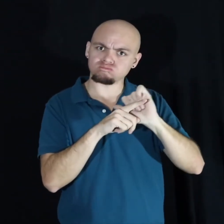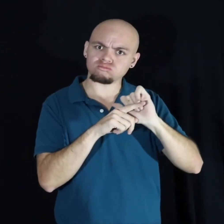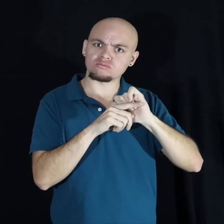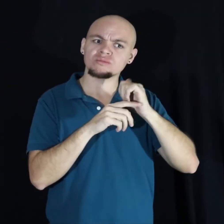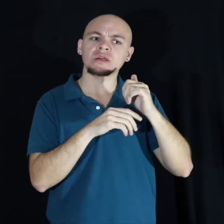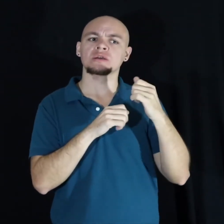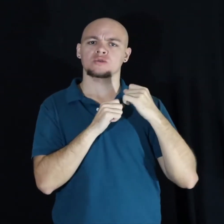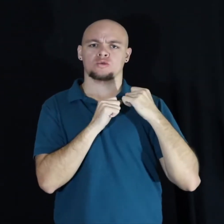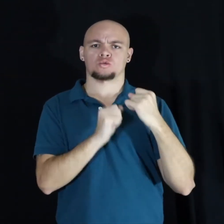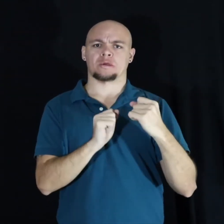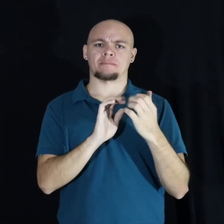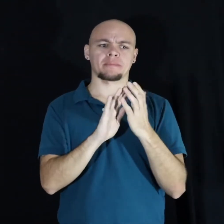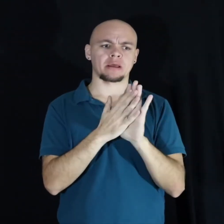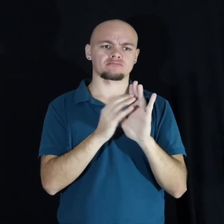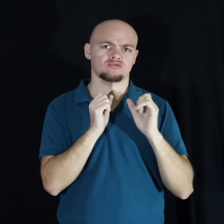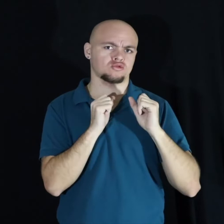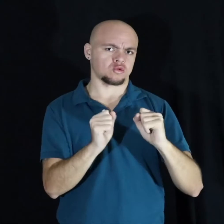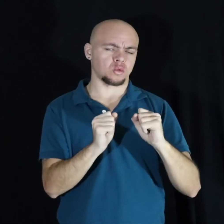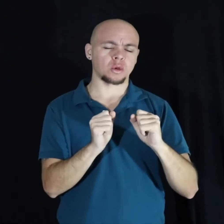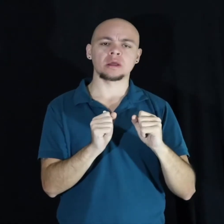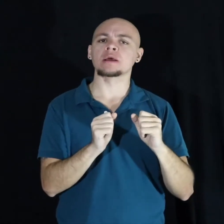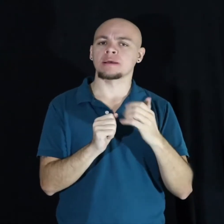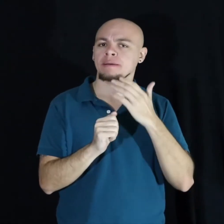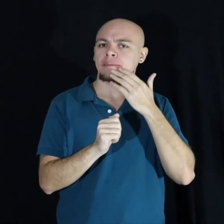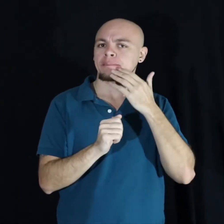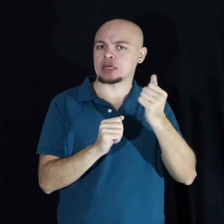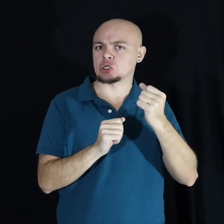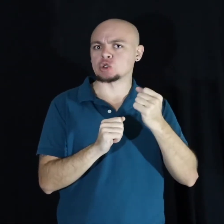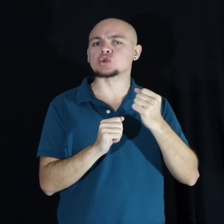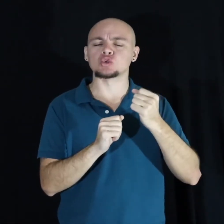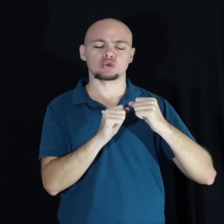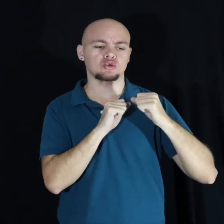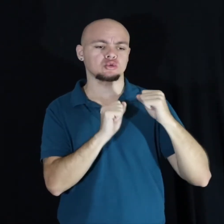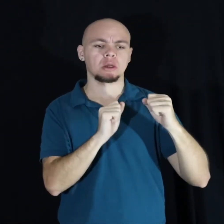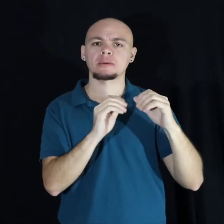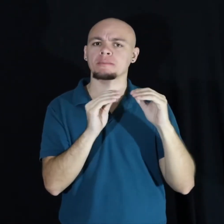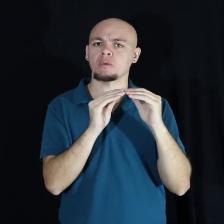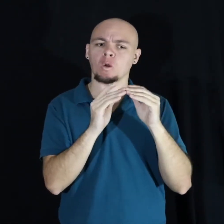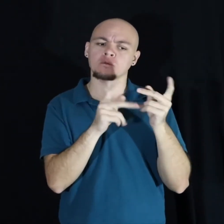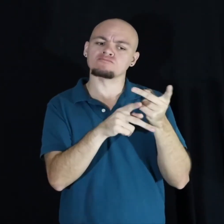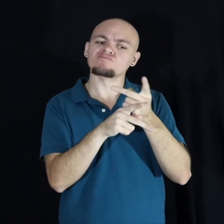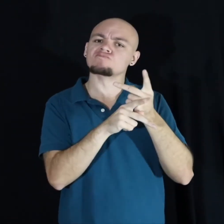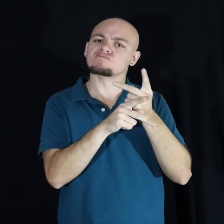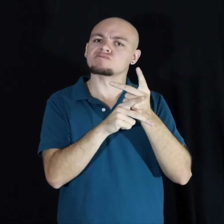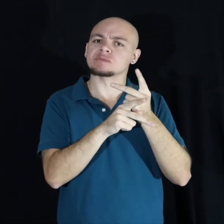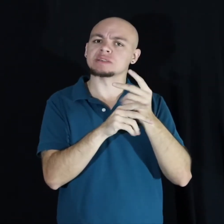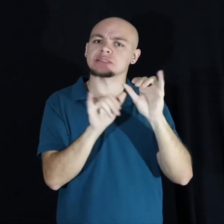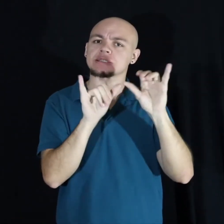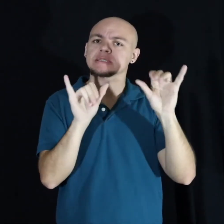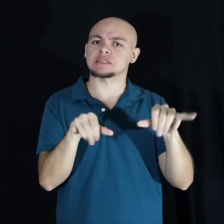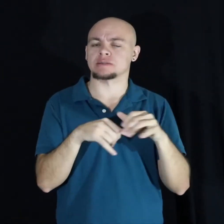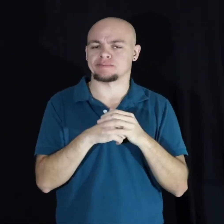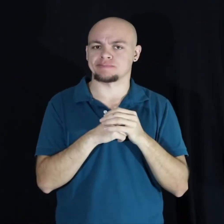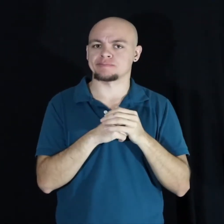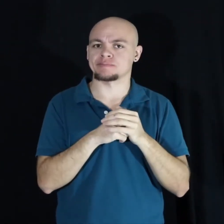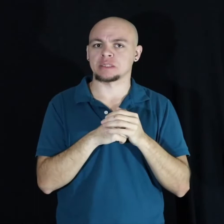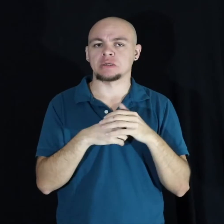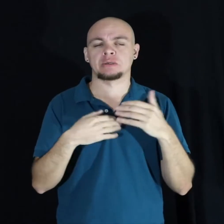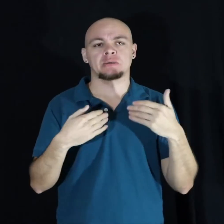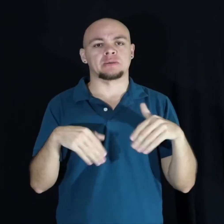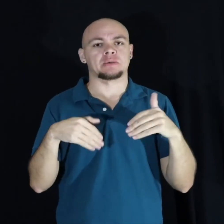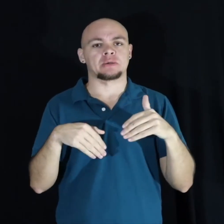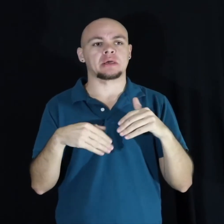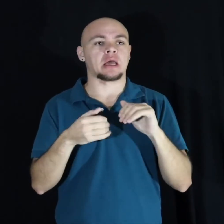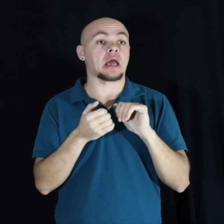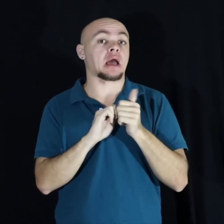make it even better. And they created a better and stronger monitoring system. So we can learn so much from